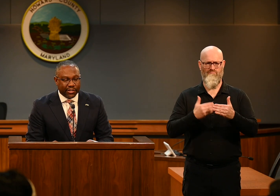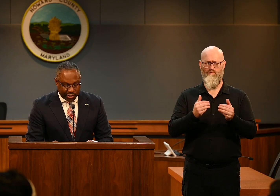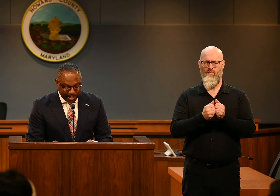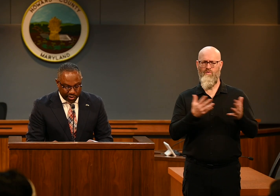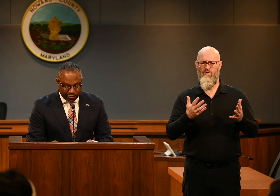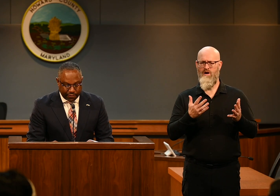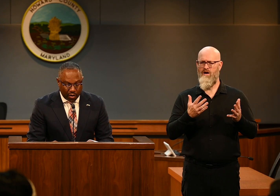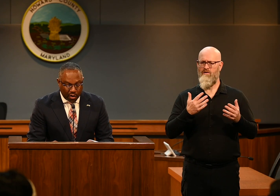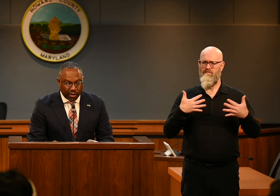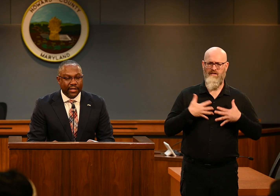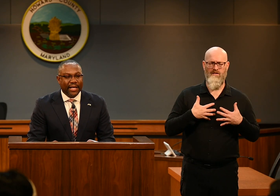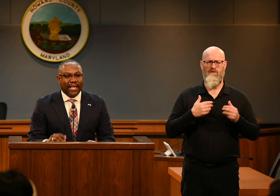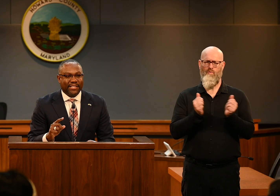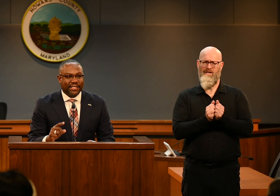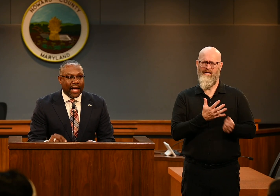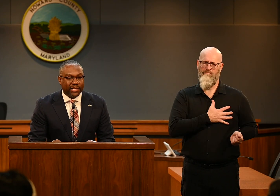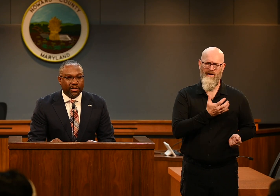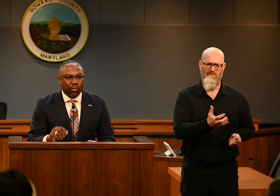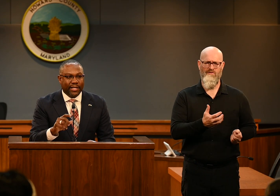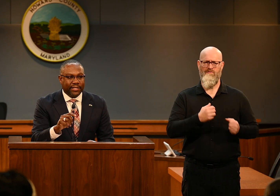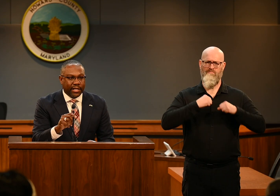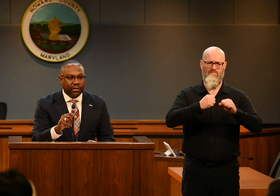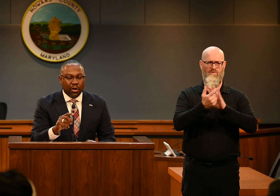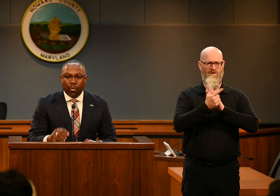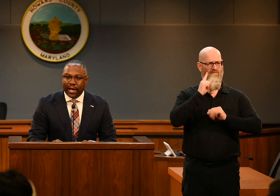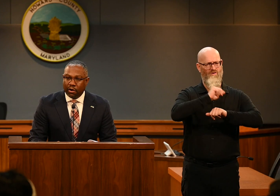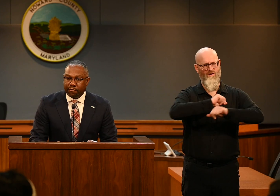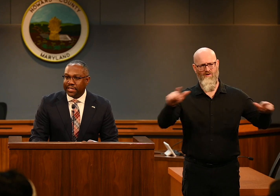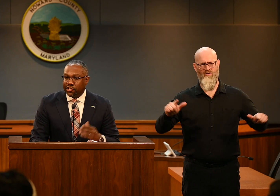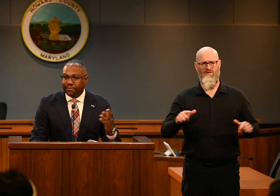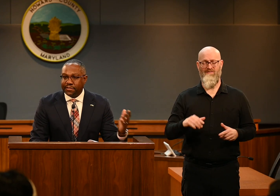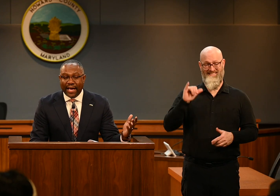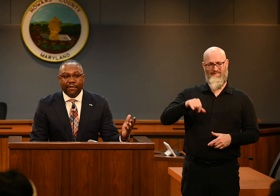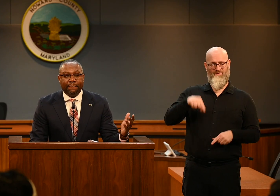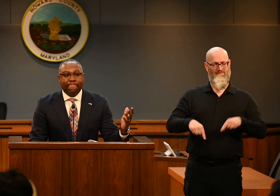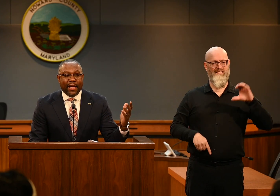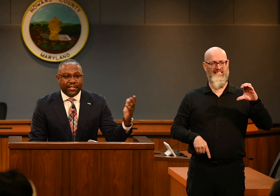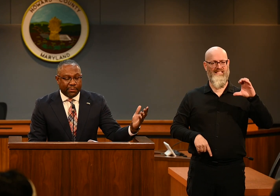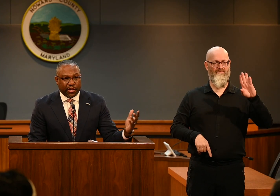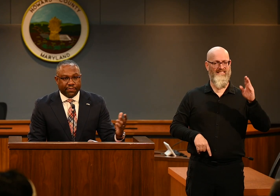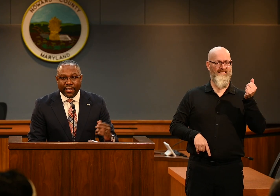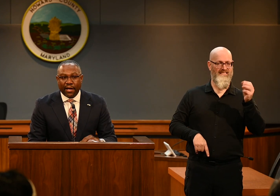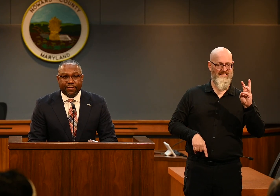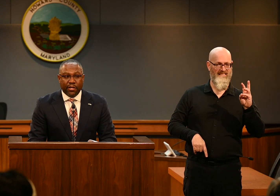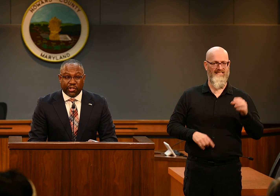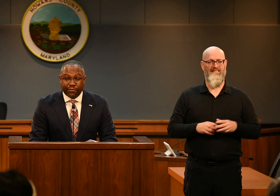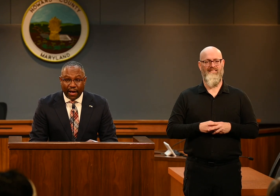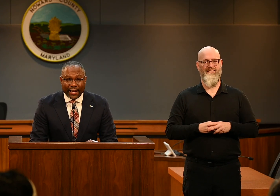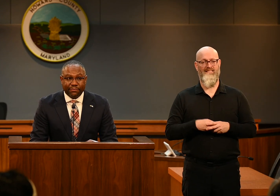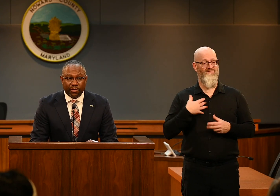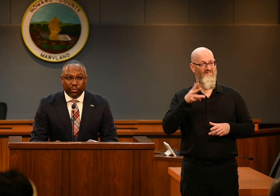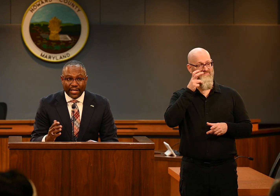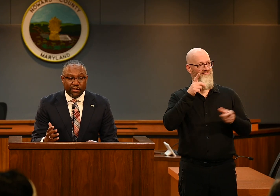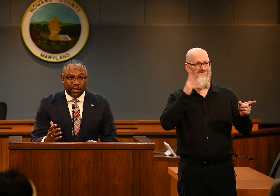thoughtful legislation for all. And that is exactly what he did when I heard from his Chief of Staff and Deputy Chief of Staff just